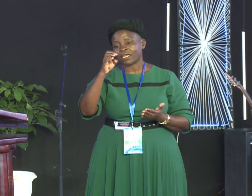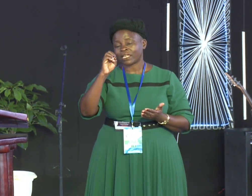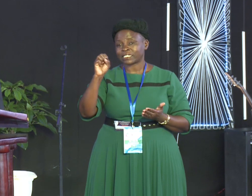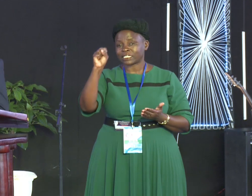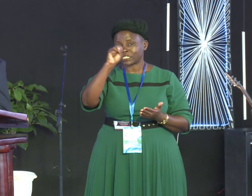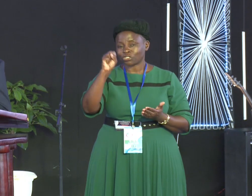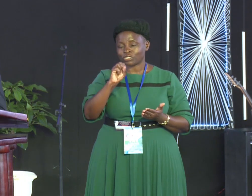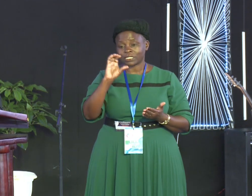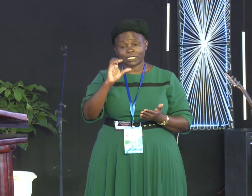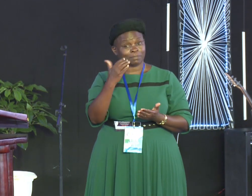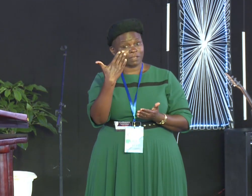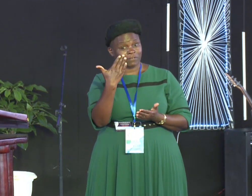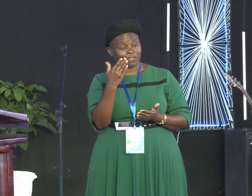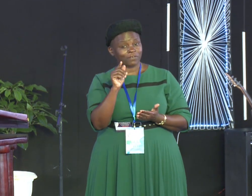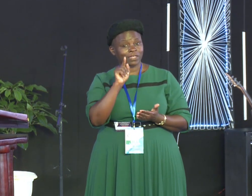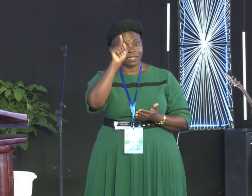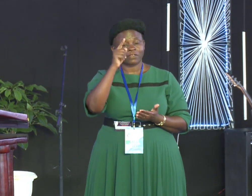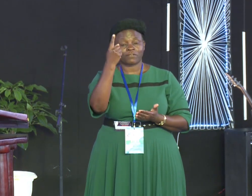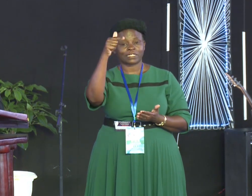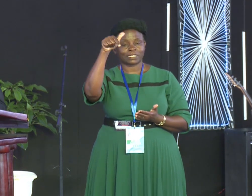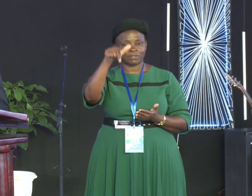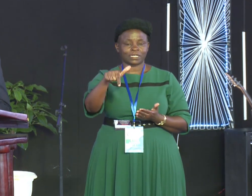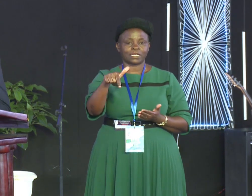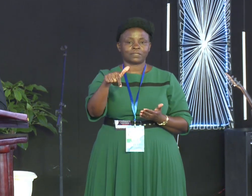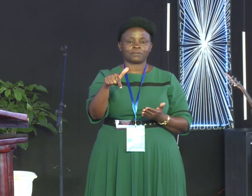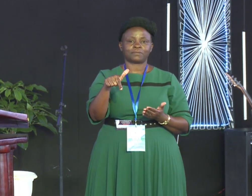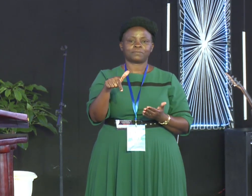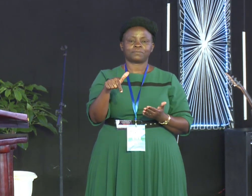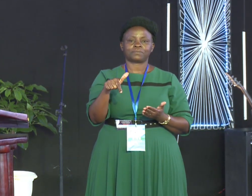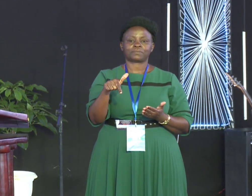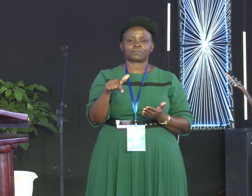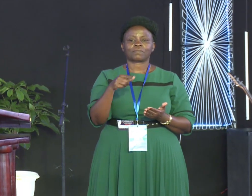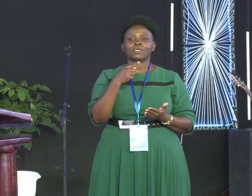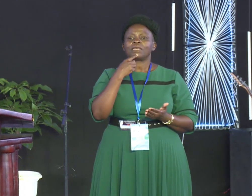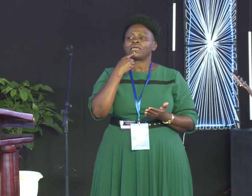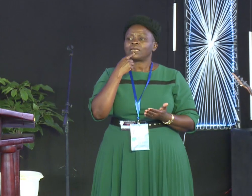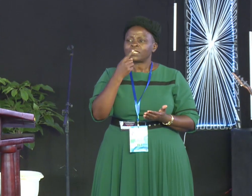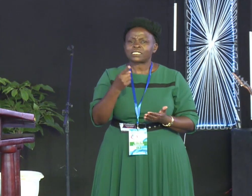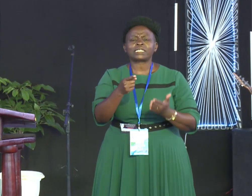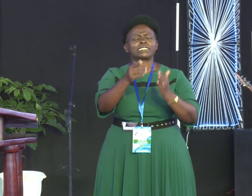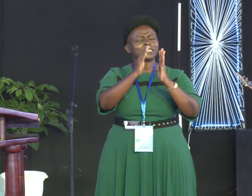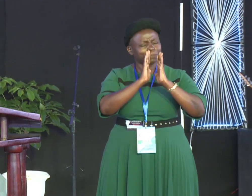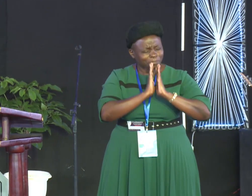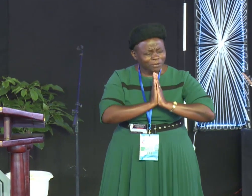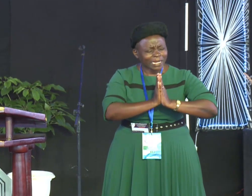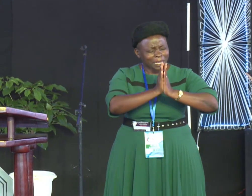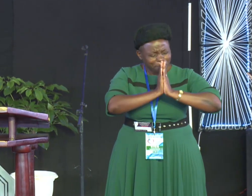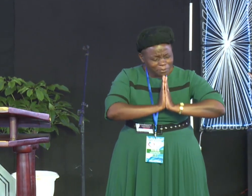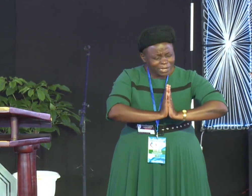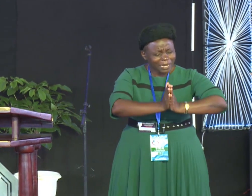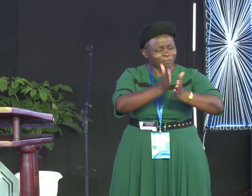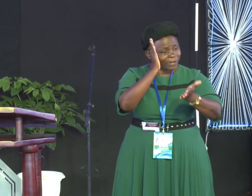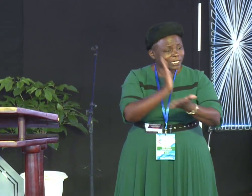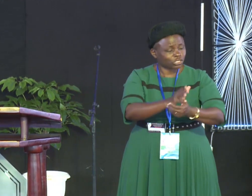The reason why the Bible tells us in Basesaronike Tsokata no Kuminamsa. Atugamba musabe, pray without ceasing. Nti